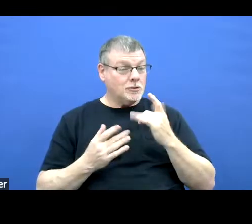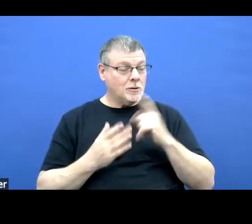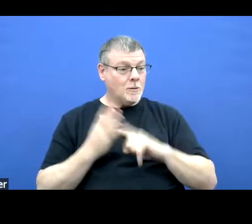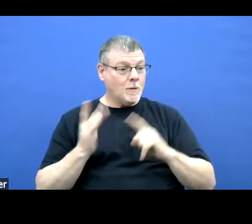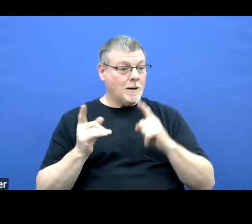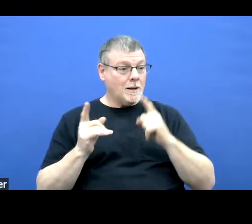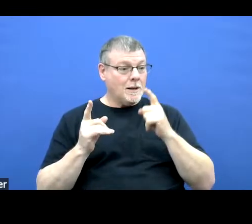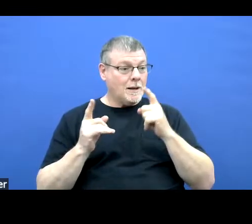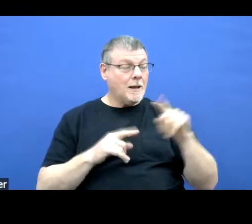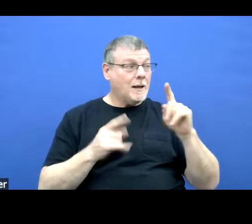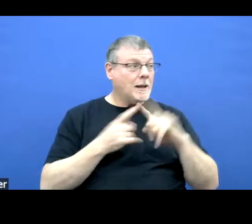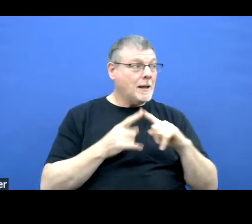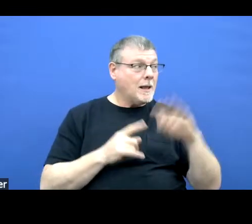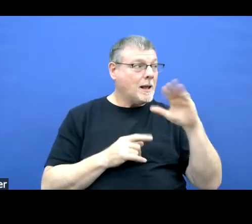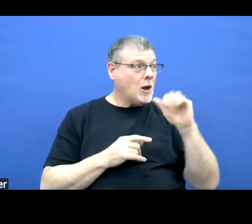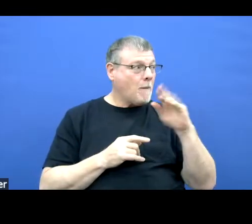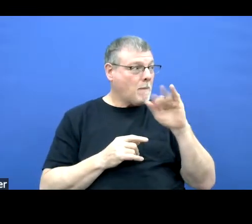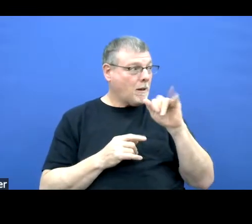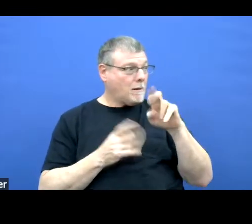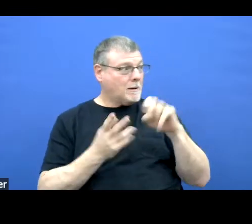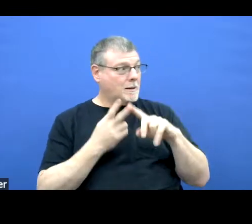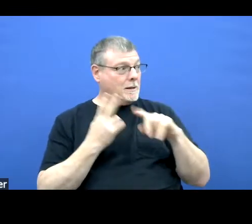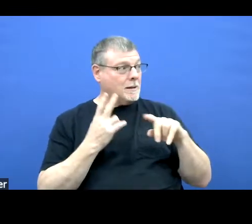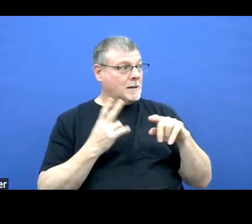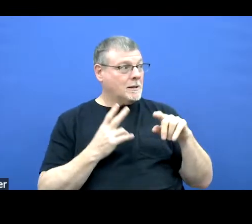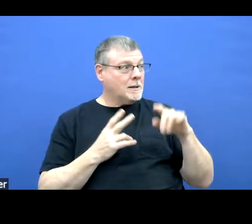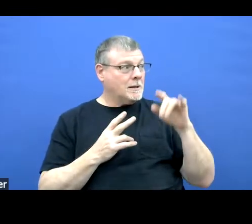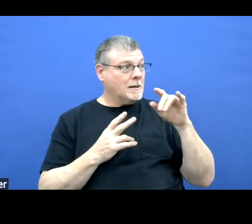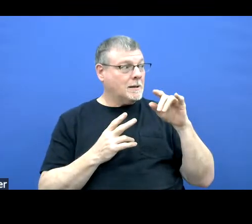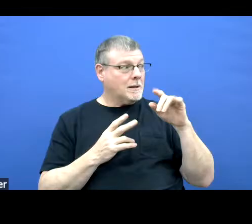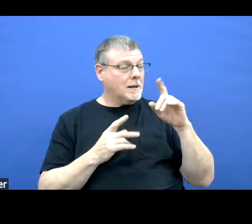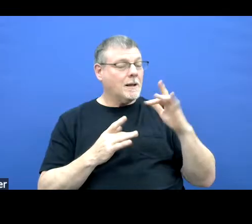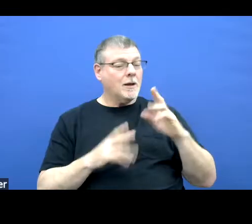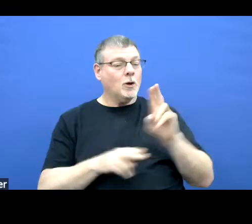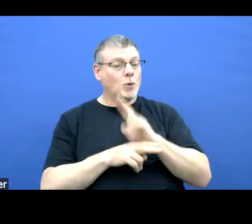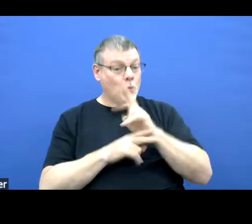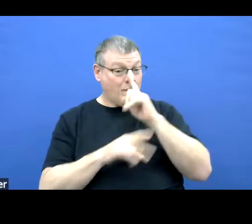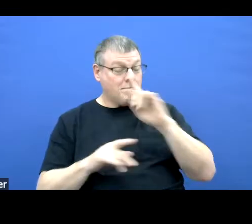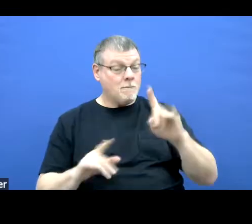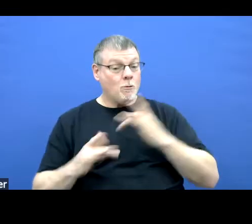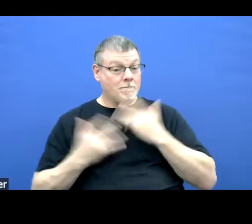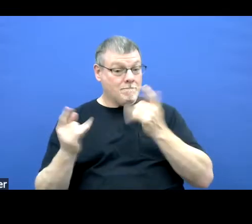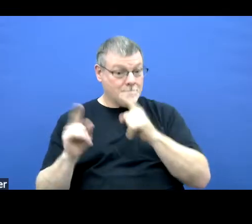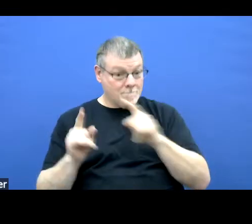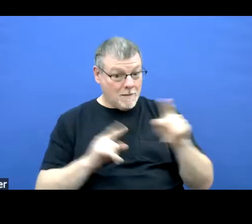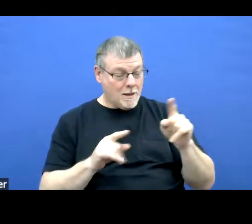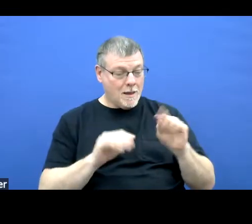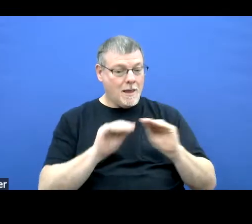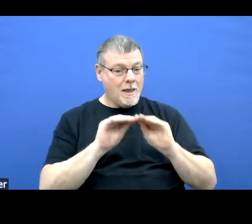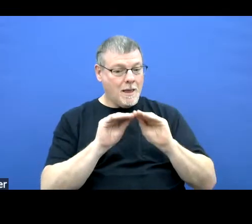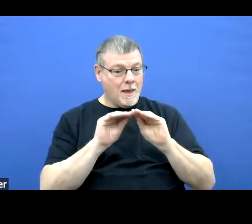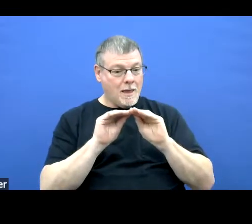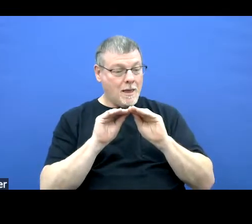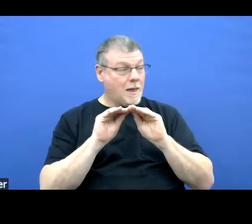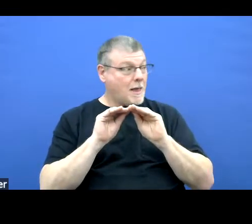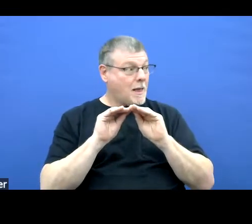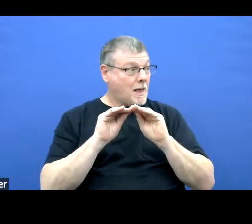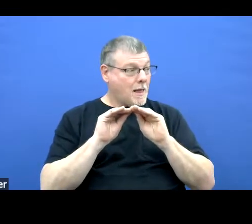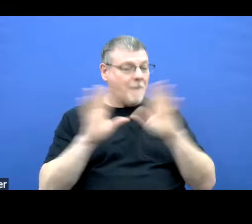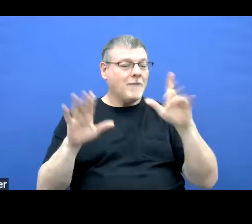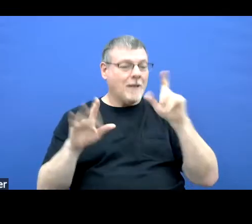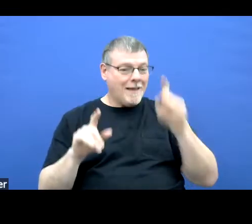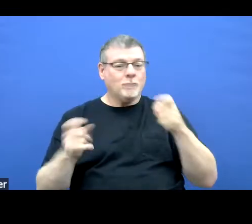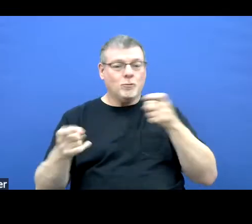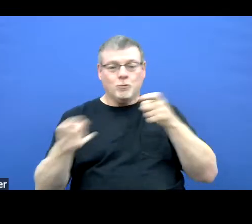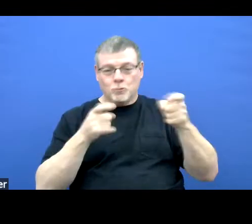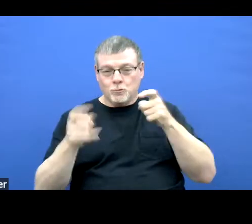the Armory, with that one being used as an event space, and obviously they're going to have to just control the